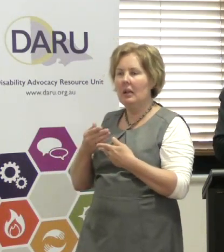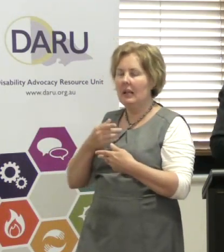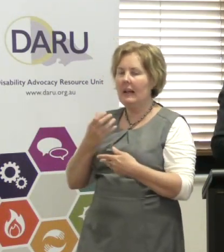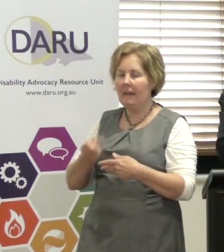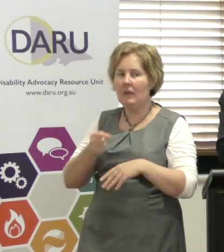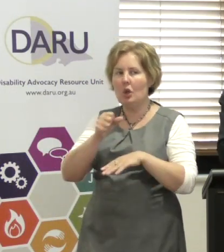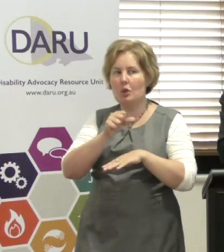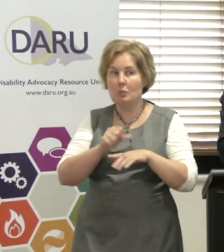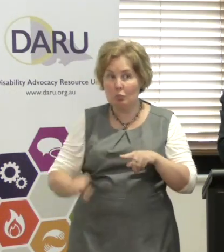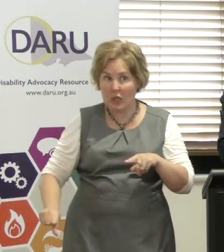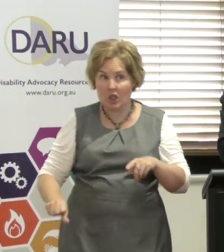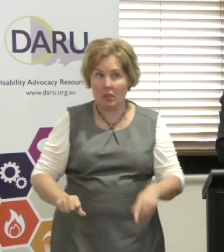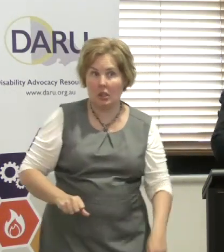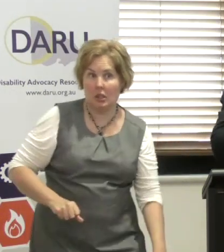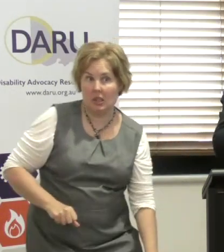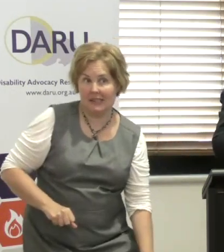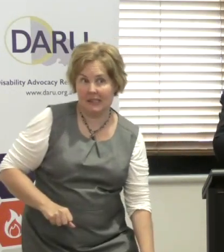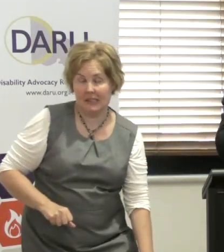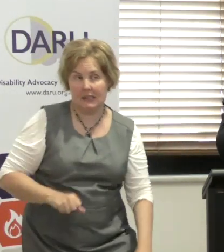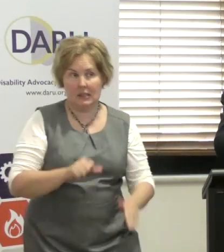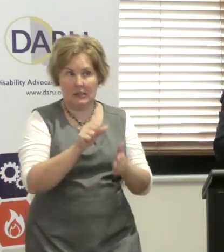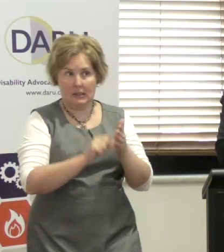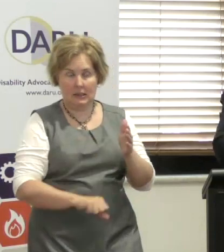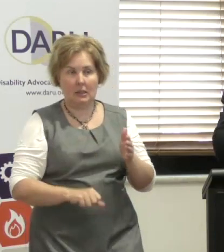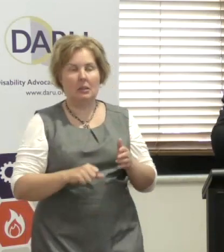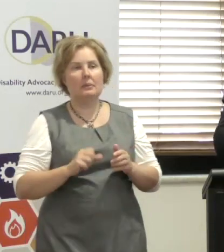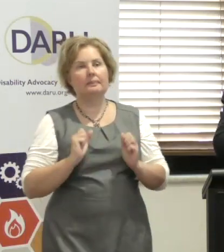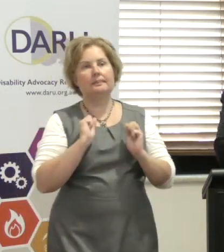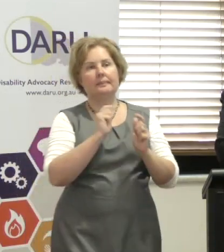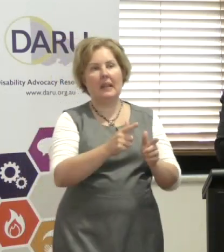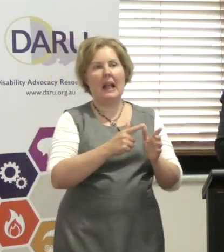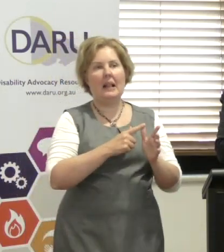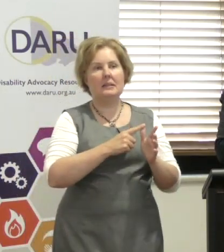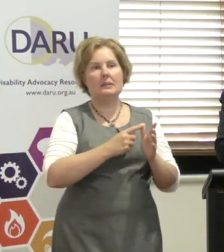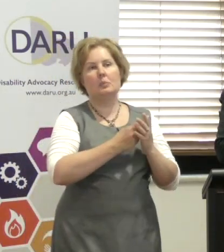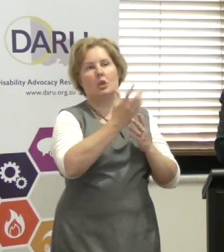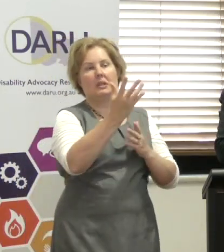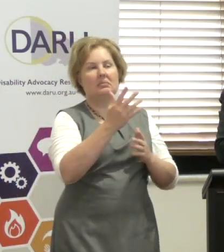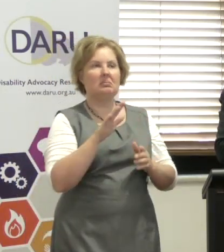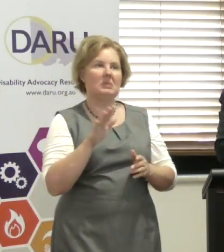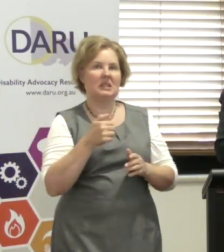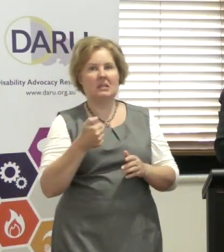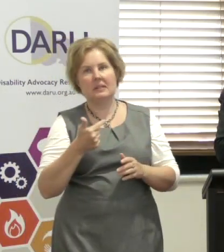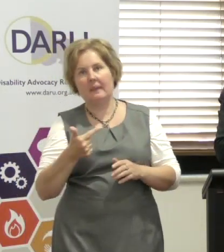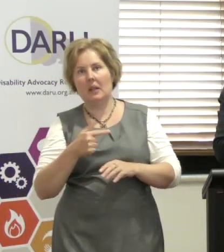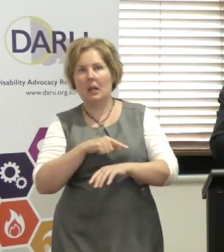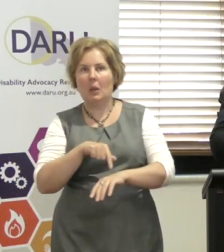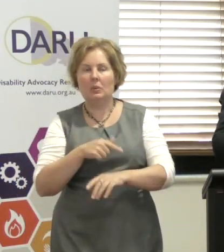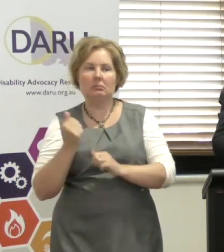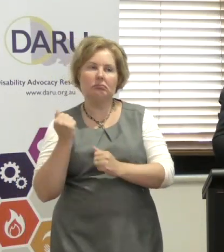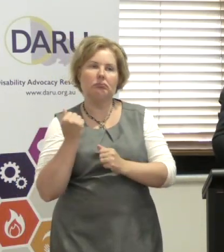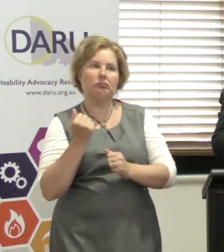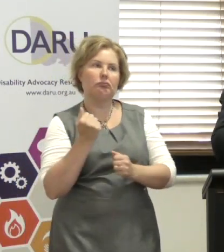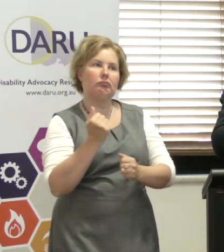knee operation. He'd gone to Alice Springs, which I figured out was about a 6 or 7 hour ride on